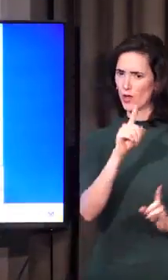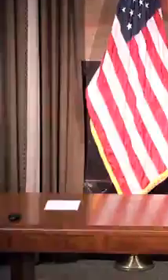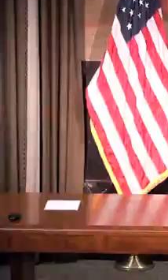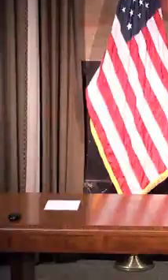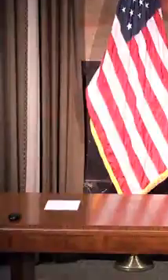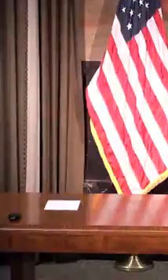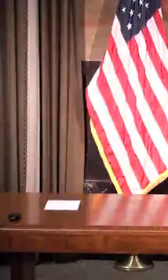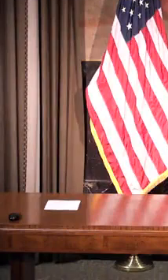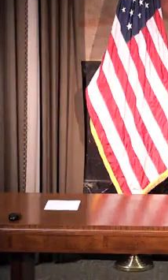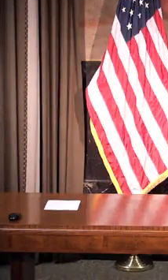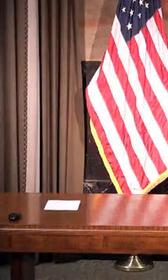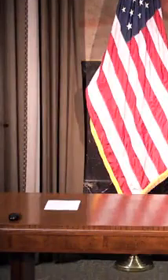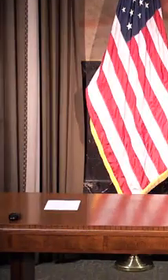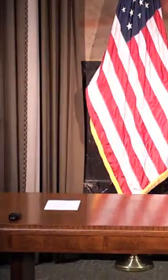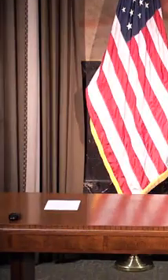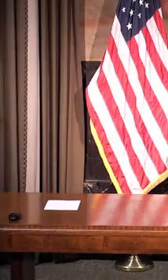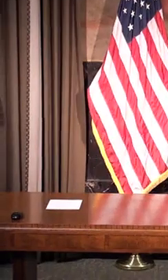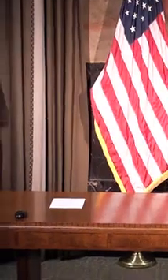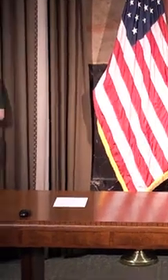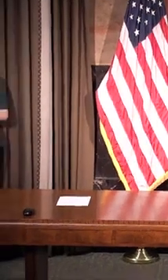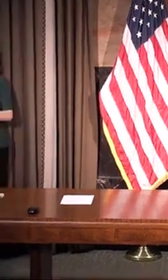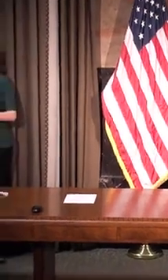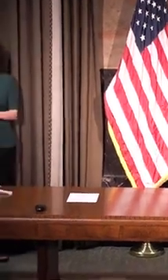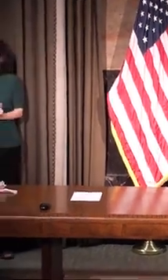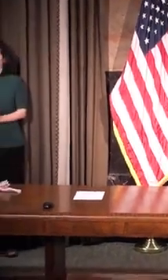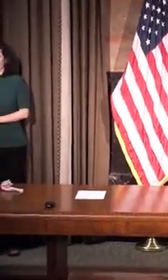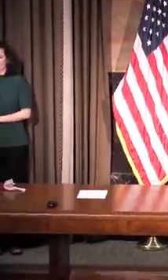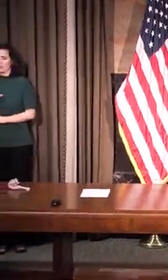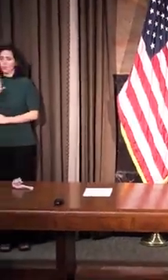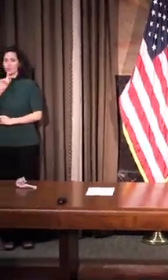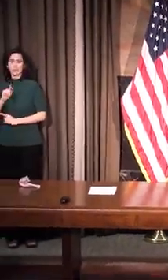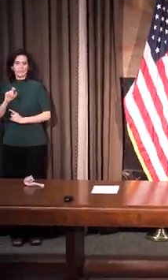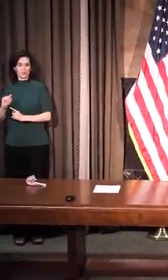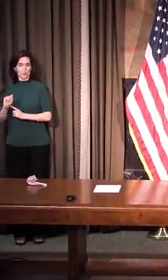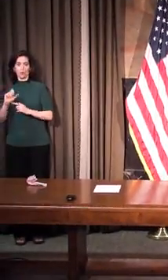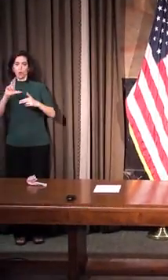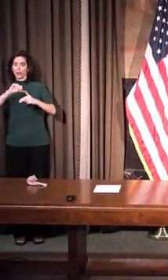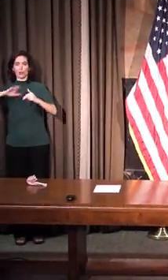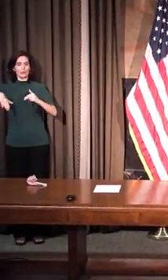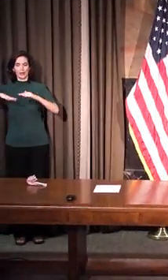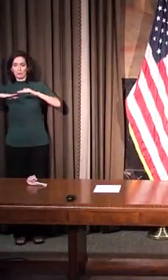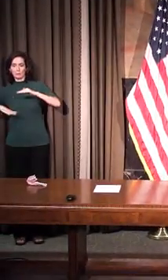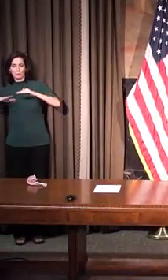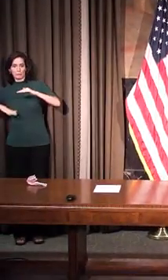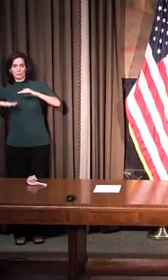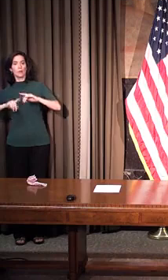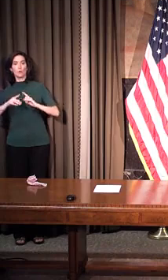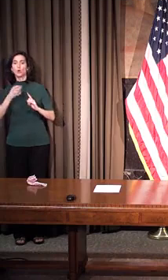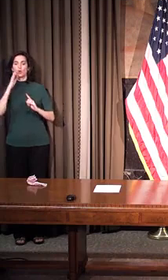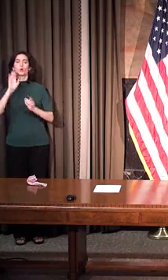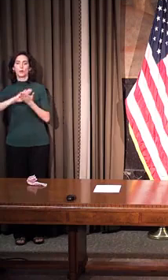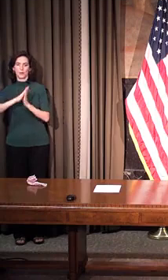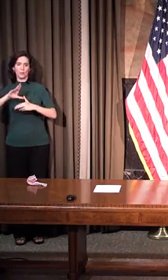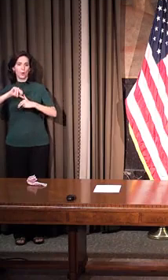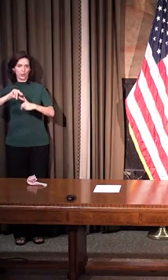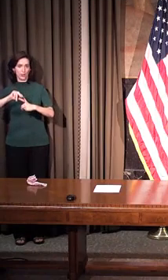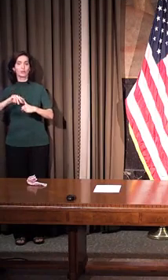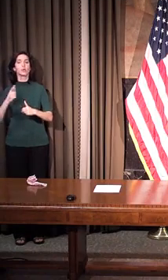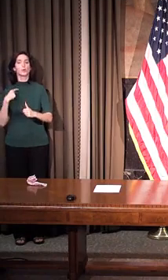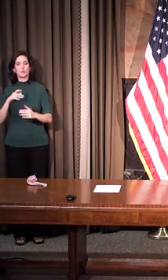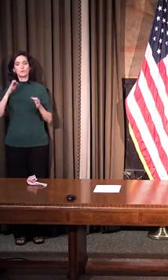that is that Hurricane Zeta, it's Tropical Storm Zeta now, but it'll be Hurricane Zeta soon, will make impact